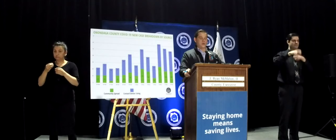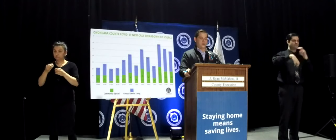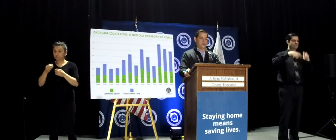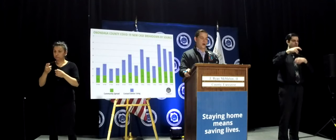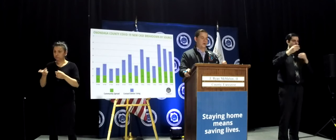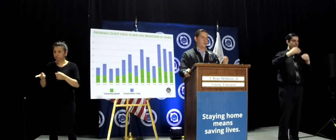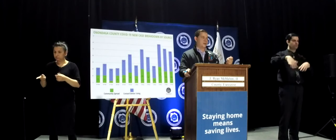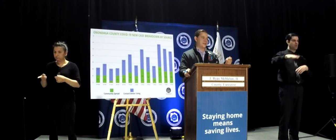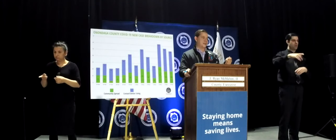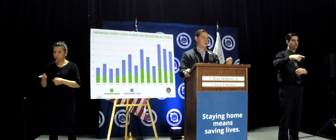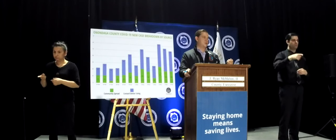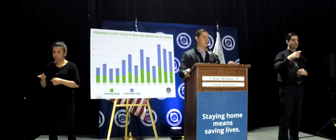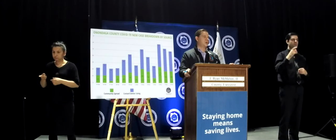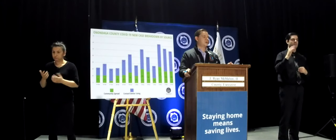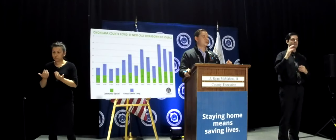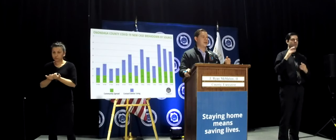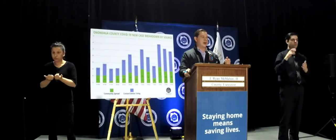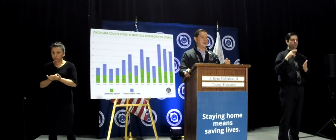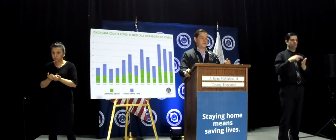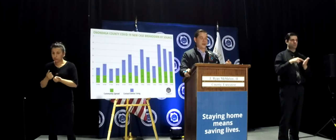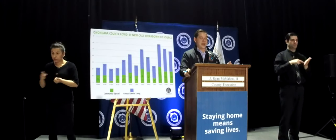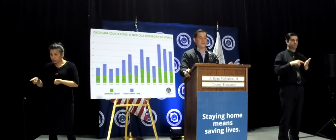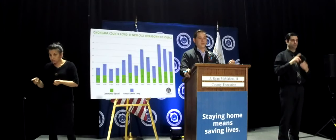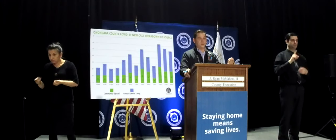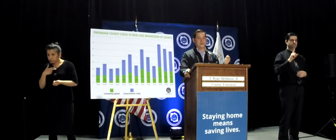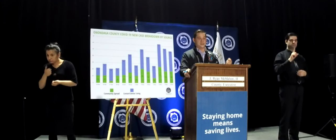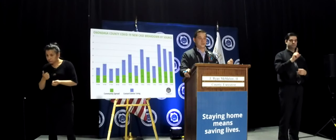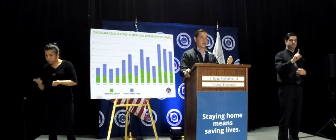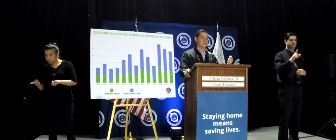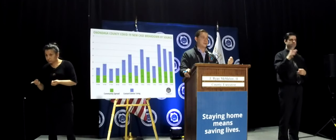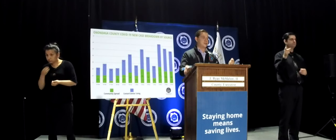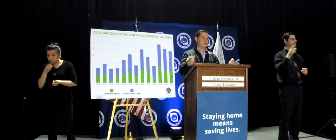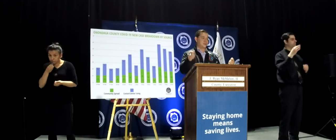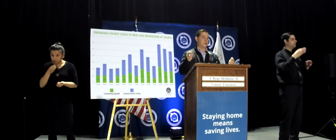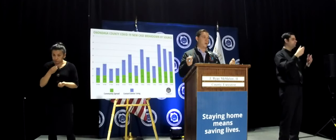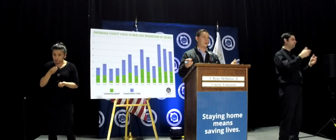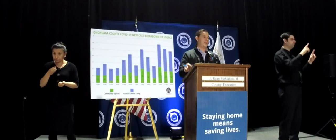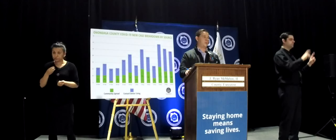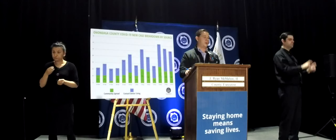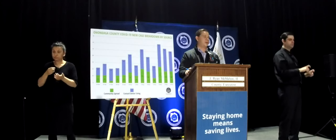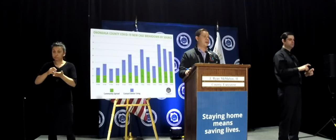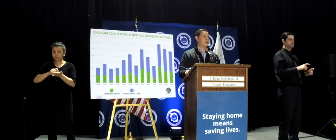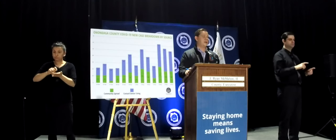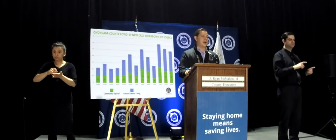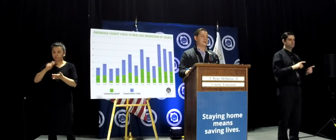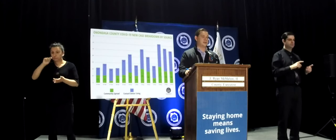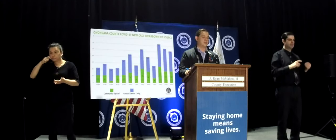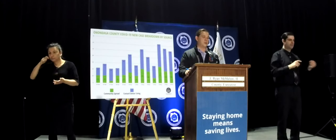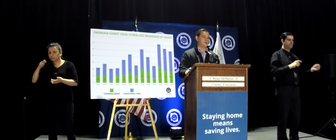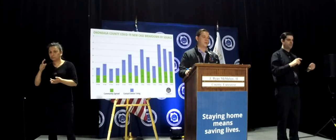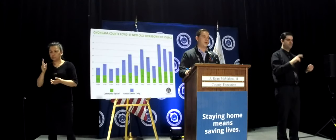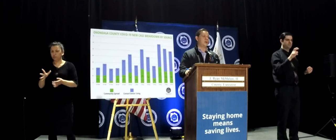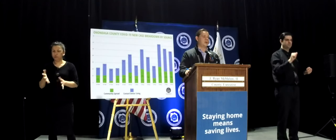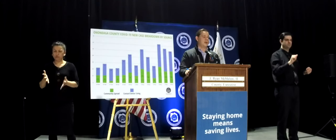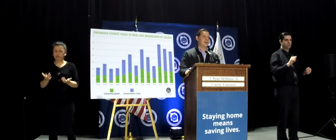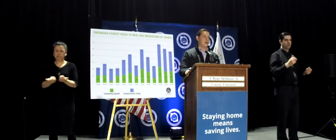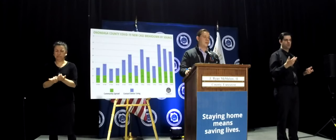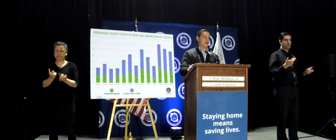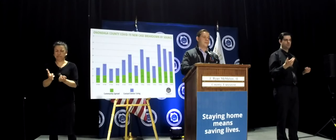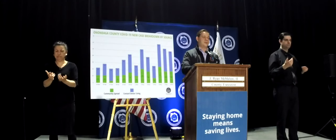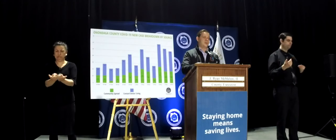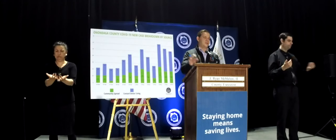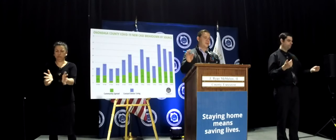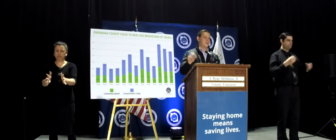have to know who you are if we're going to test you, so that if you have it, we get you in isolation and we quarantine everybody you contacted with. So